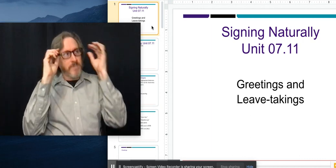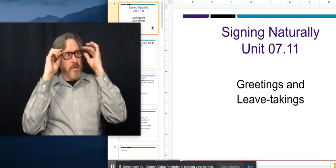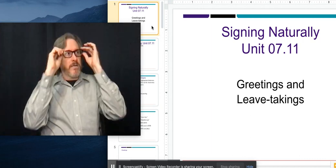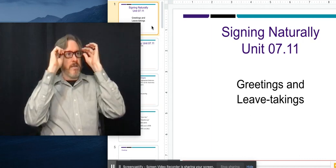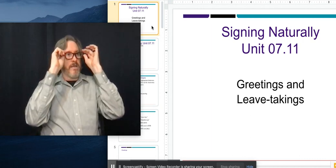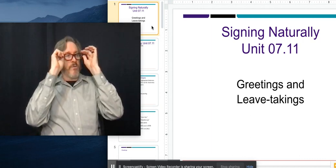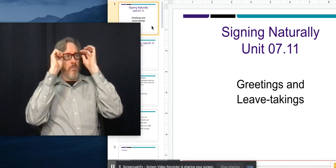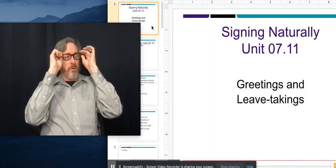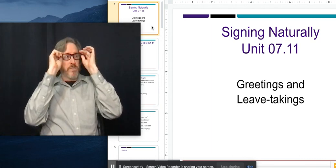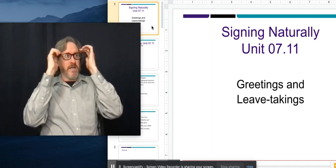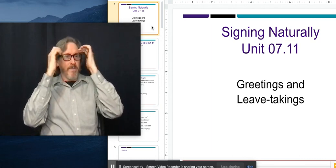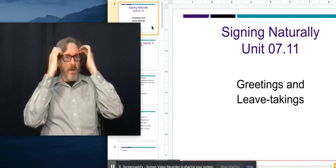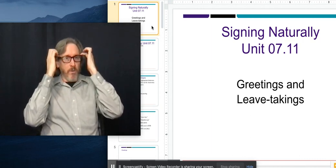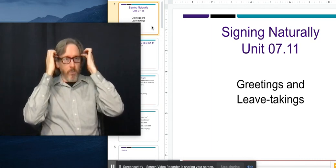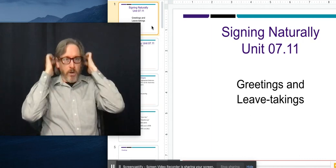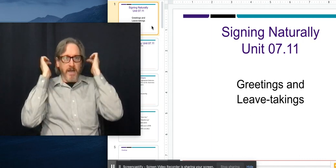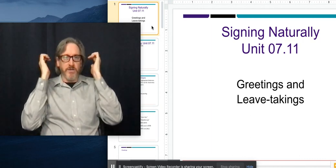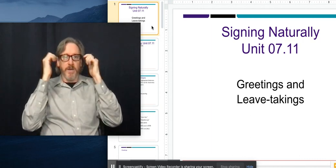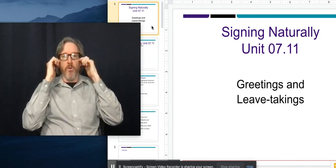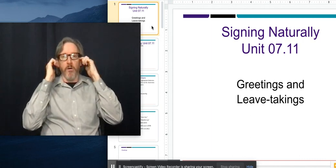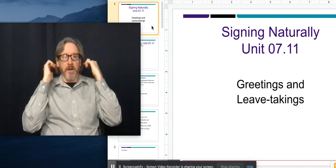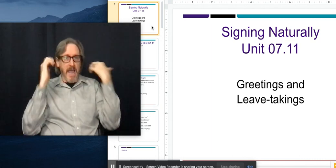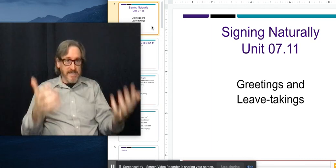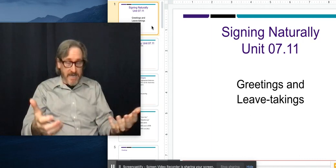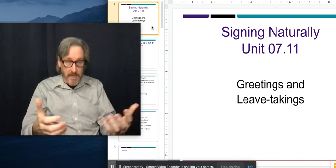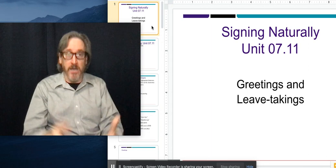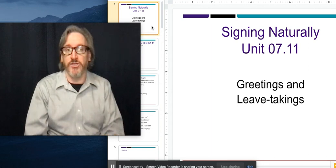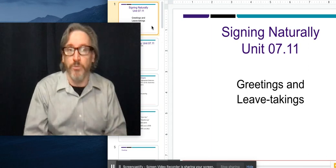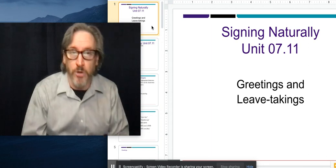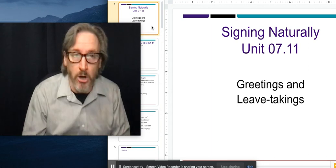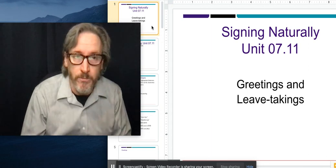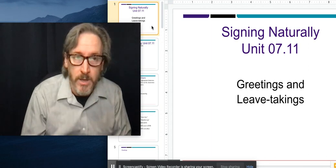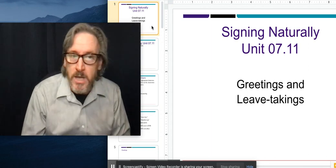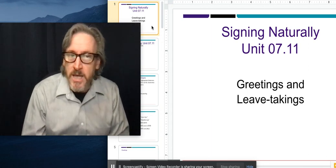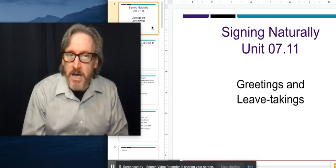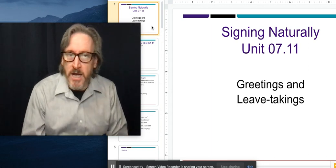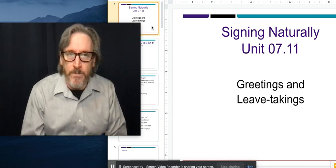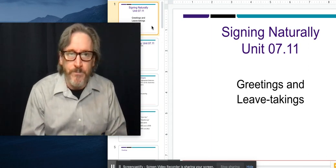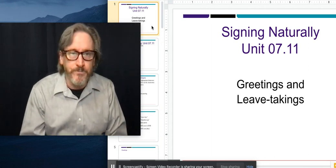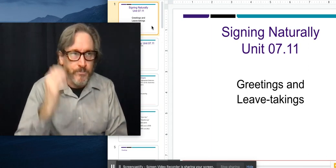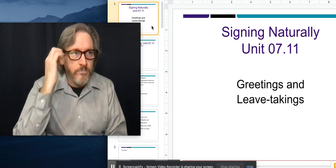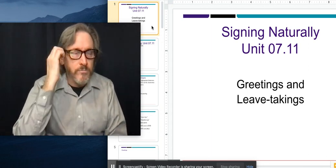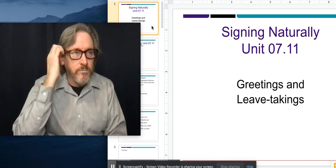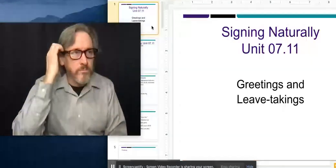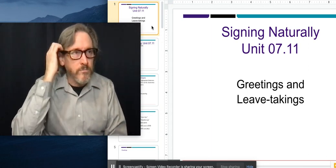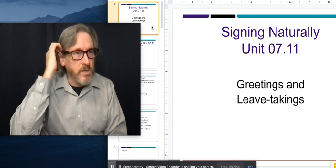well, it will mostly come out when we're entering or exiting a Zoom call.